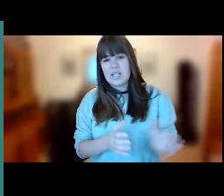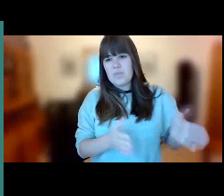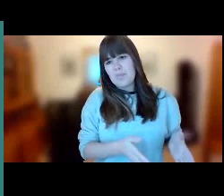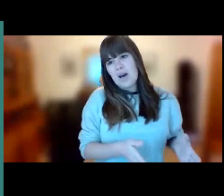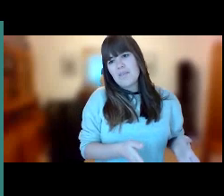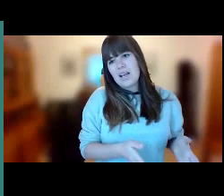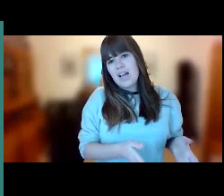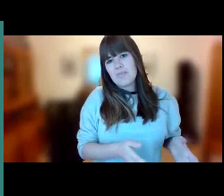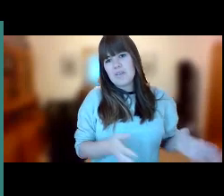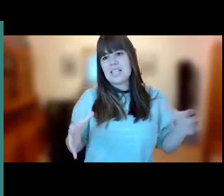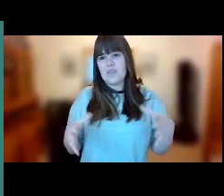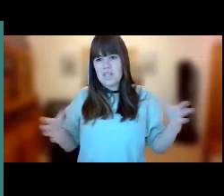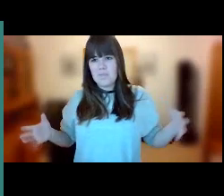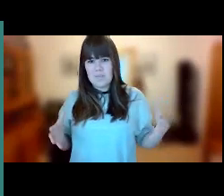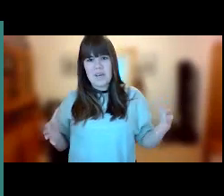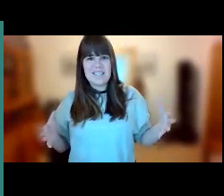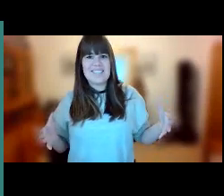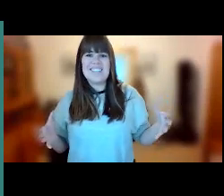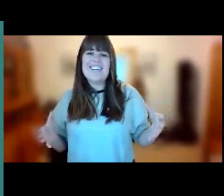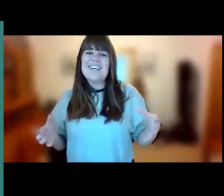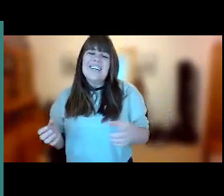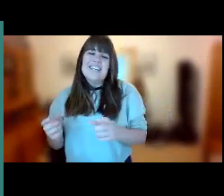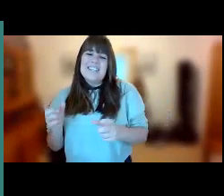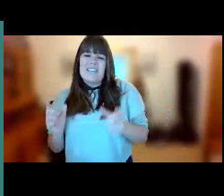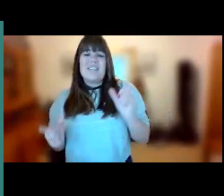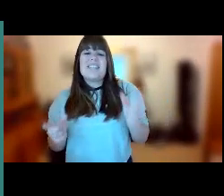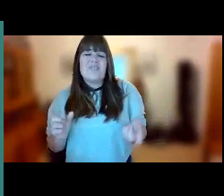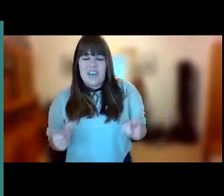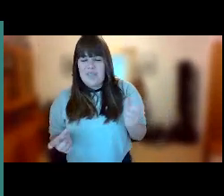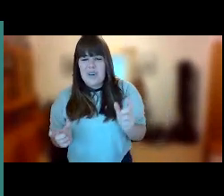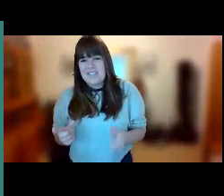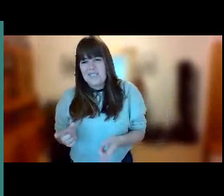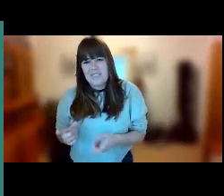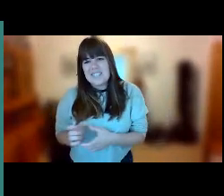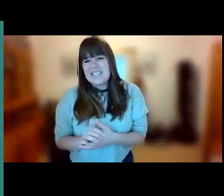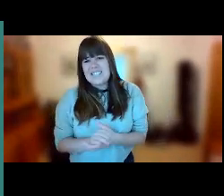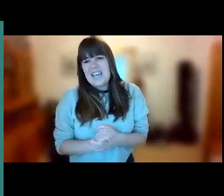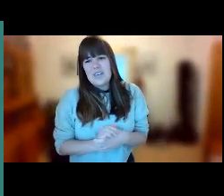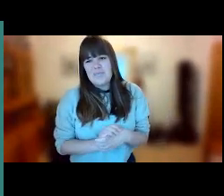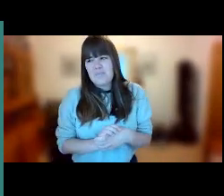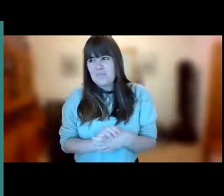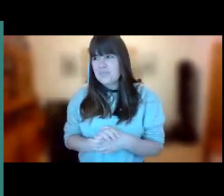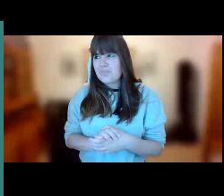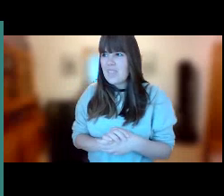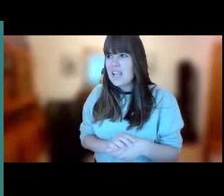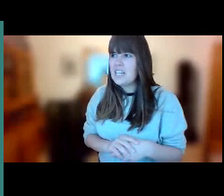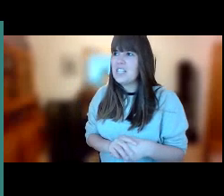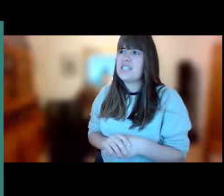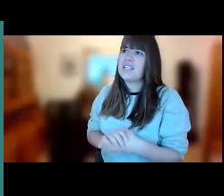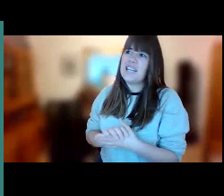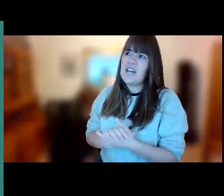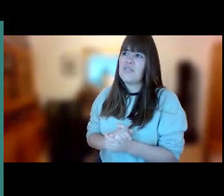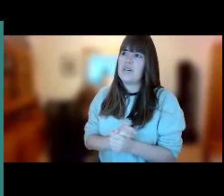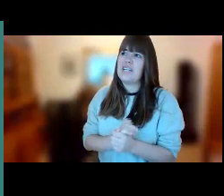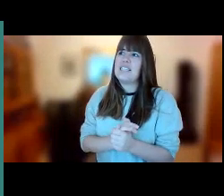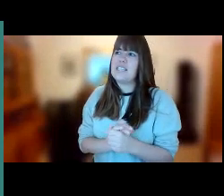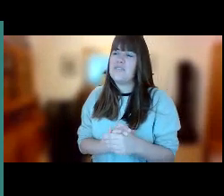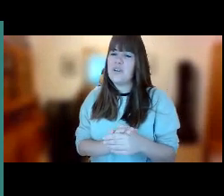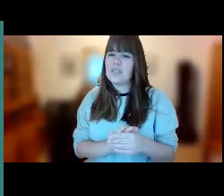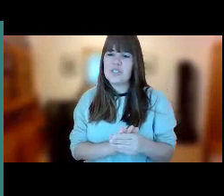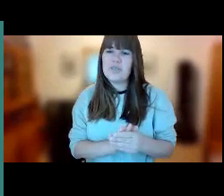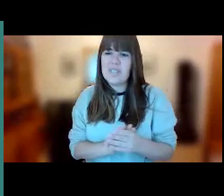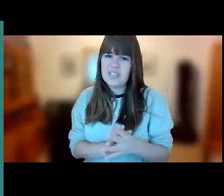they feel that's one part of their life, but that's not them as a person. So this is very personal choices. Interestingly enough, we